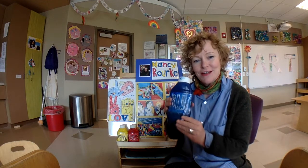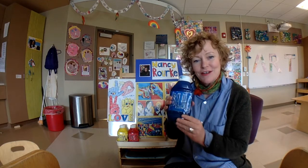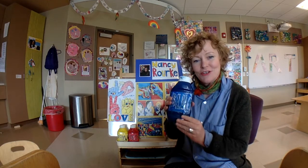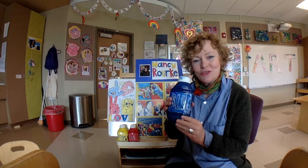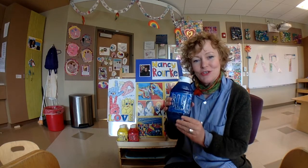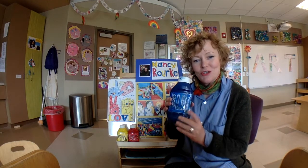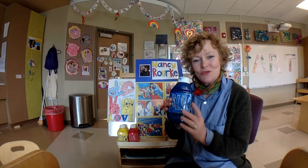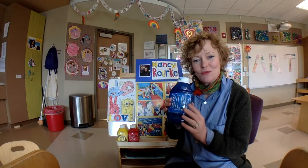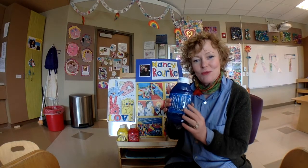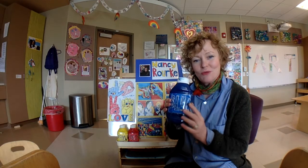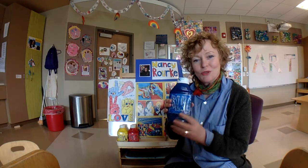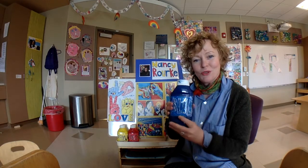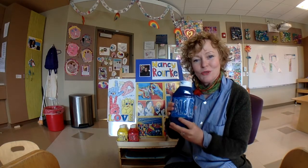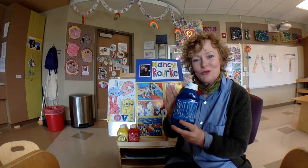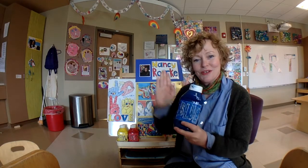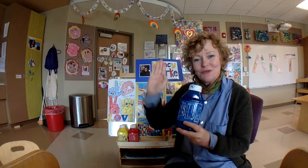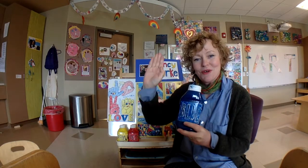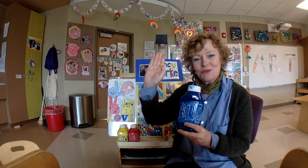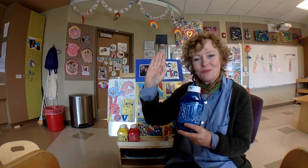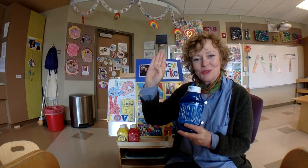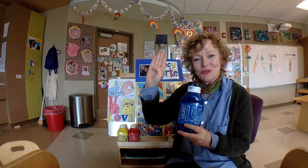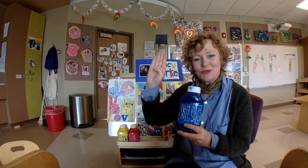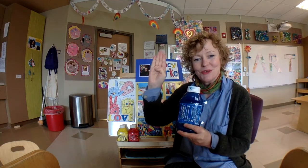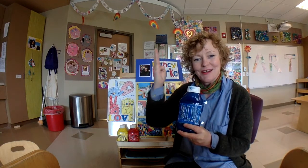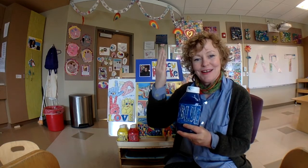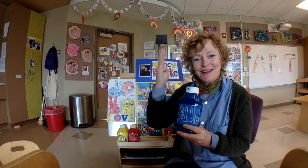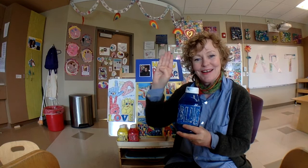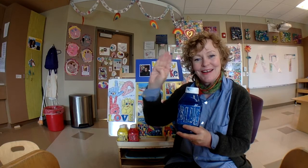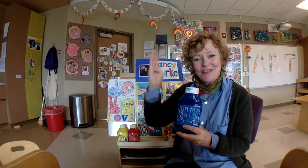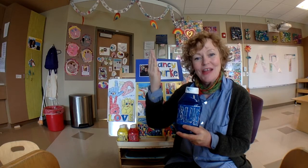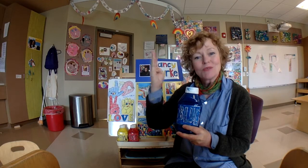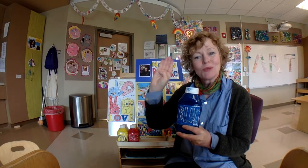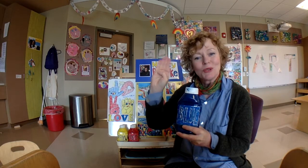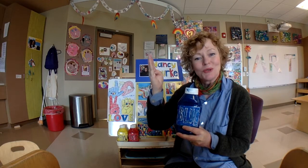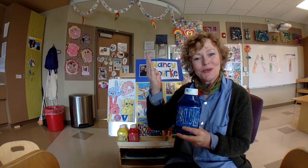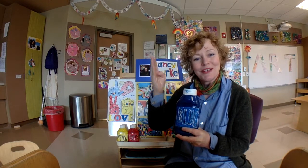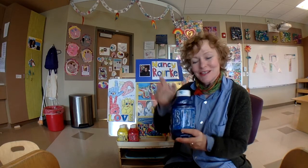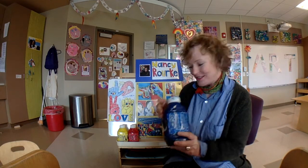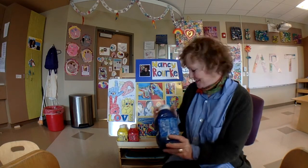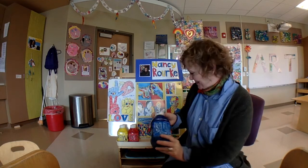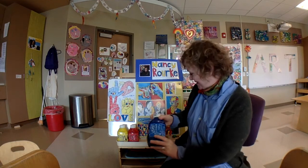Do you think you can remember blue? What was blue? That's blue.